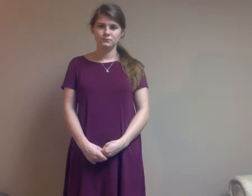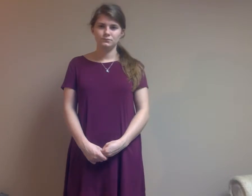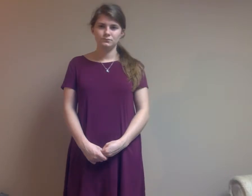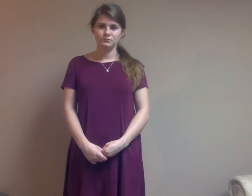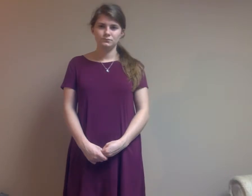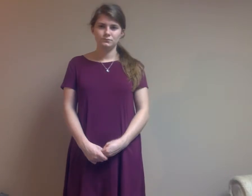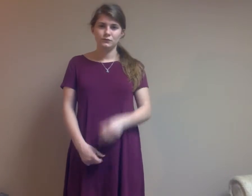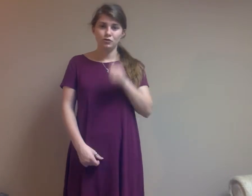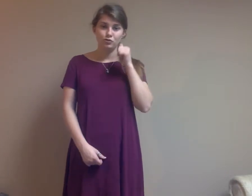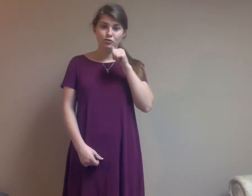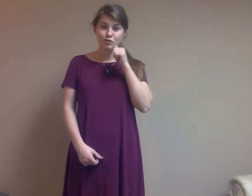back.